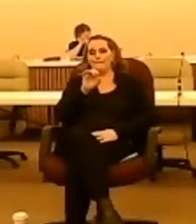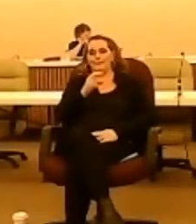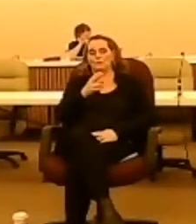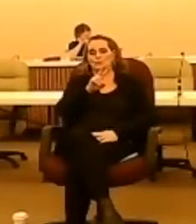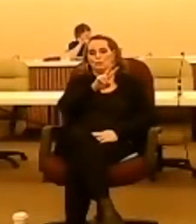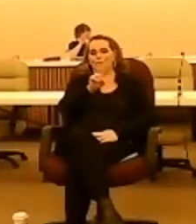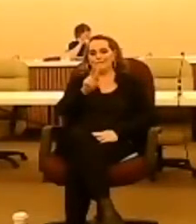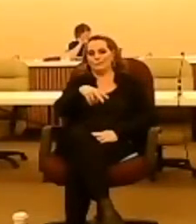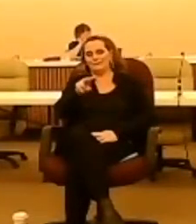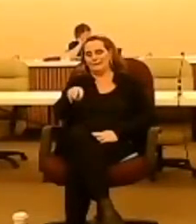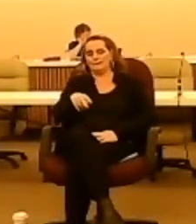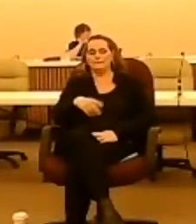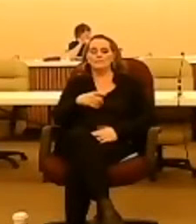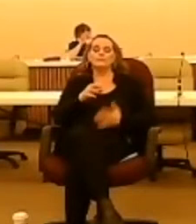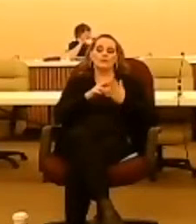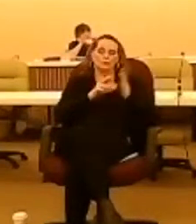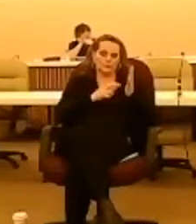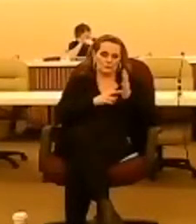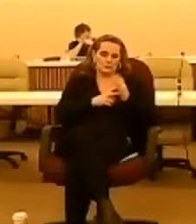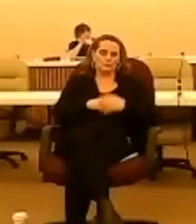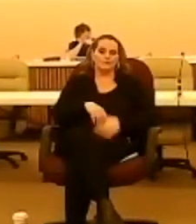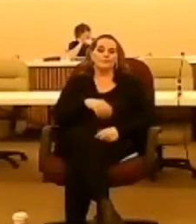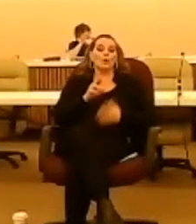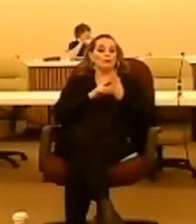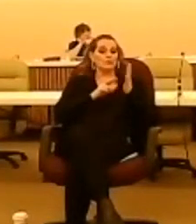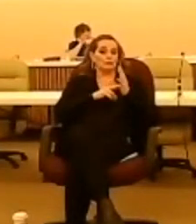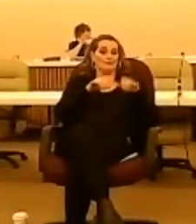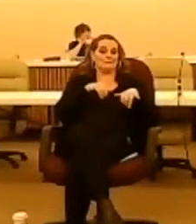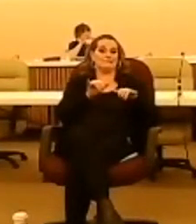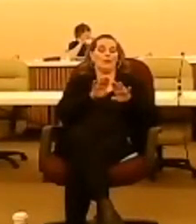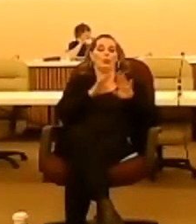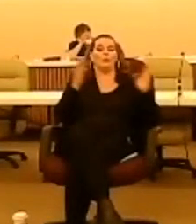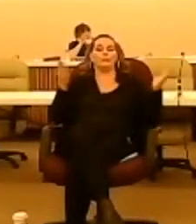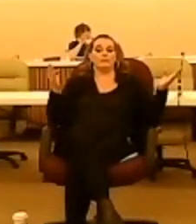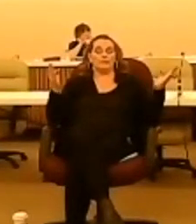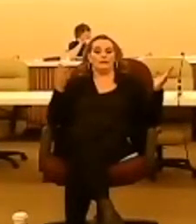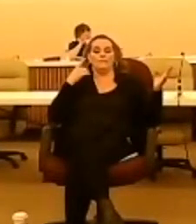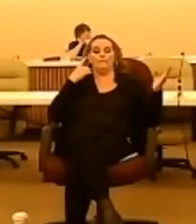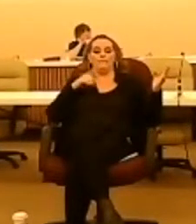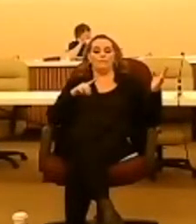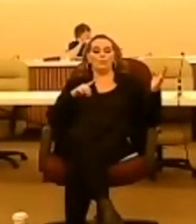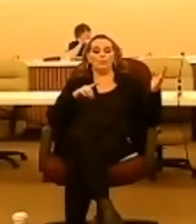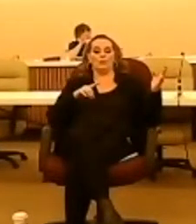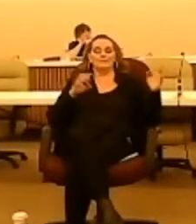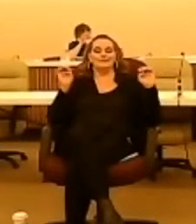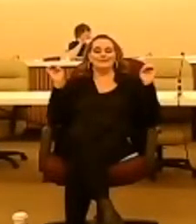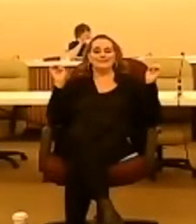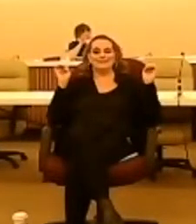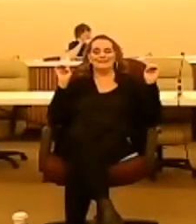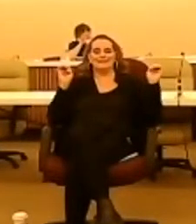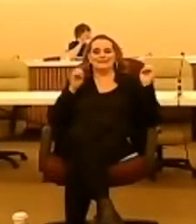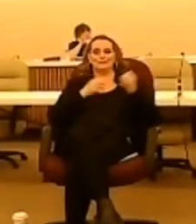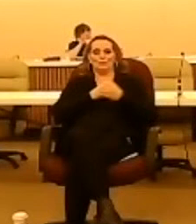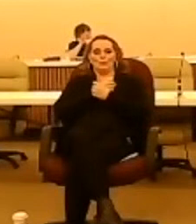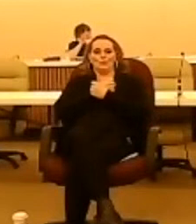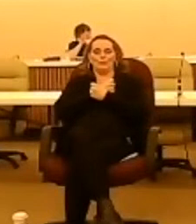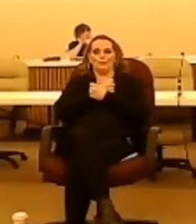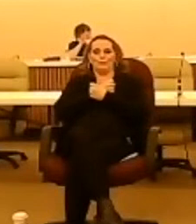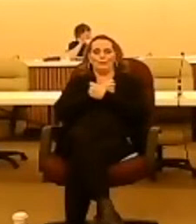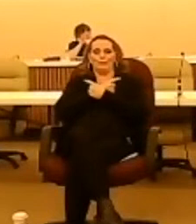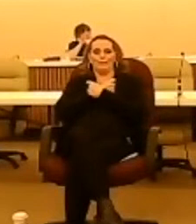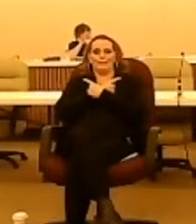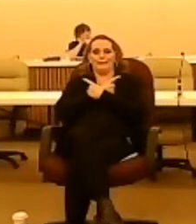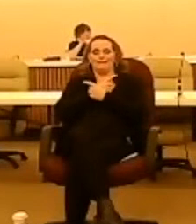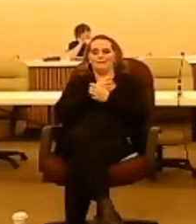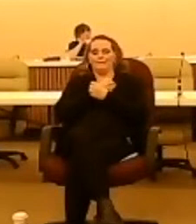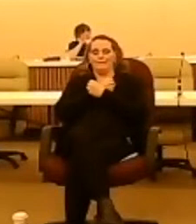That's registration. Registration is still open for the Easter Bunny Egg Craze